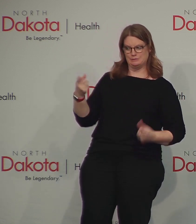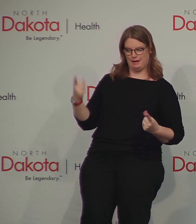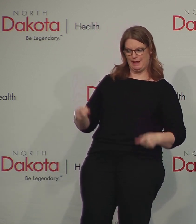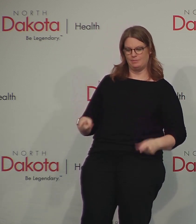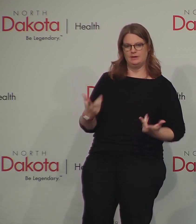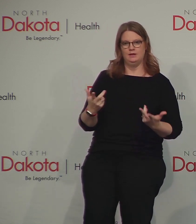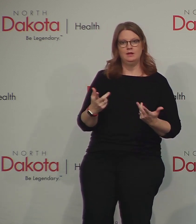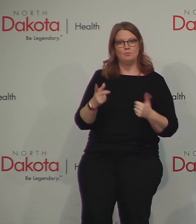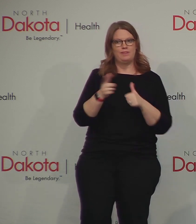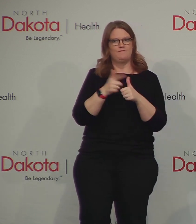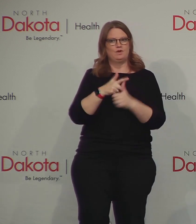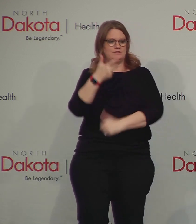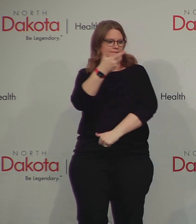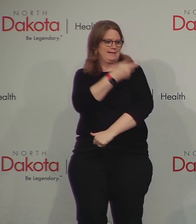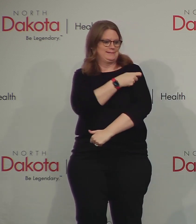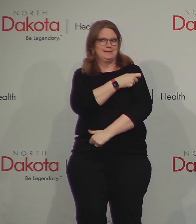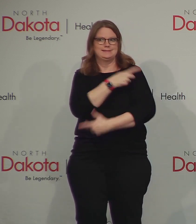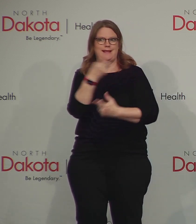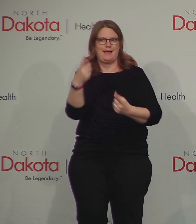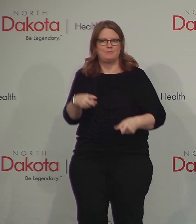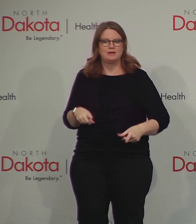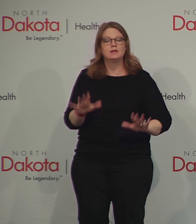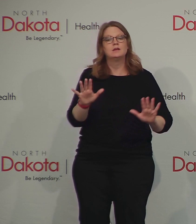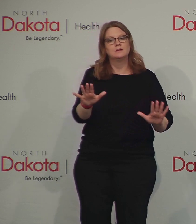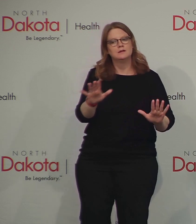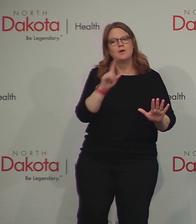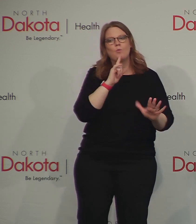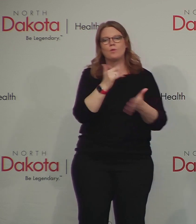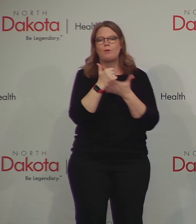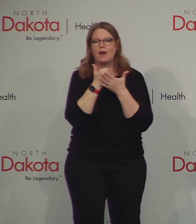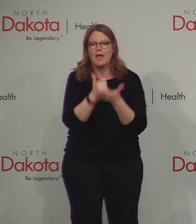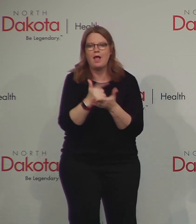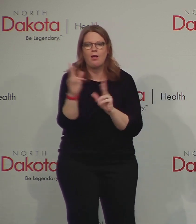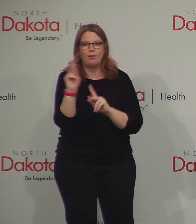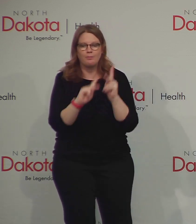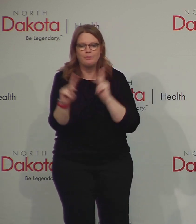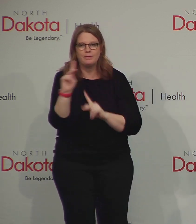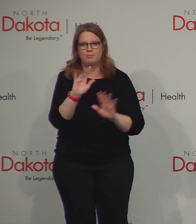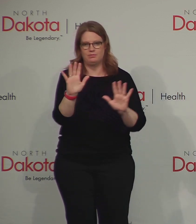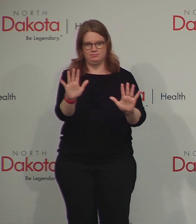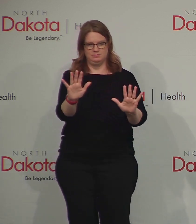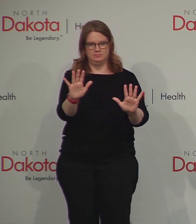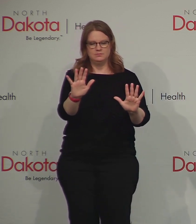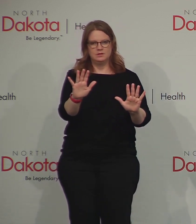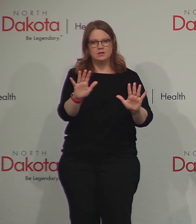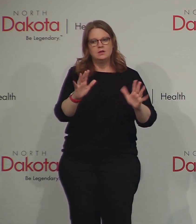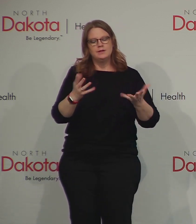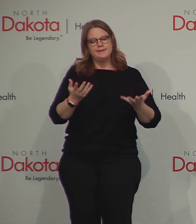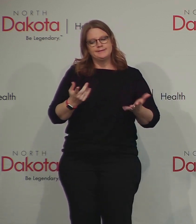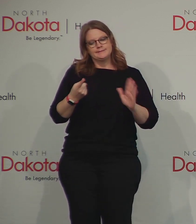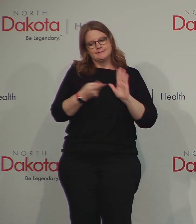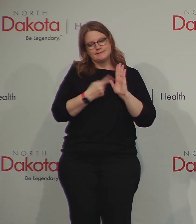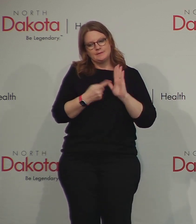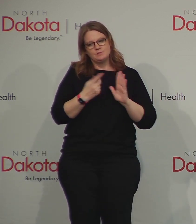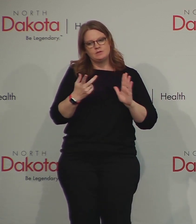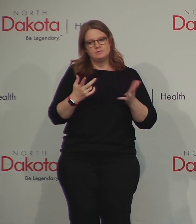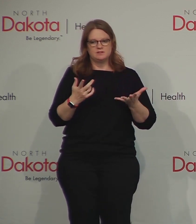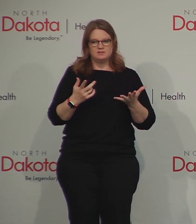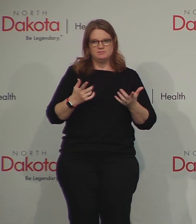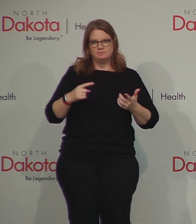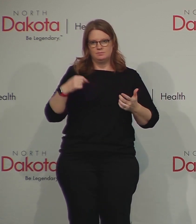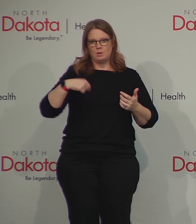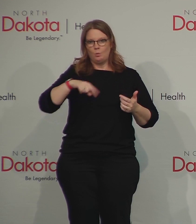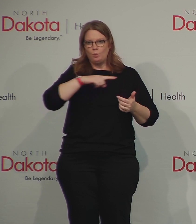I want to again help people understand we take many things for granted. Sometimes living in